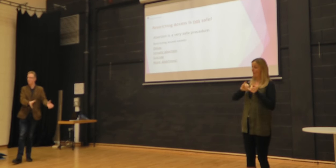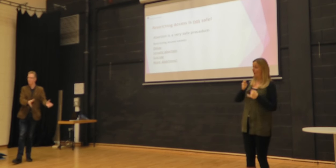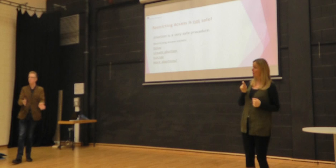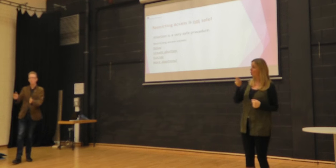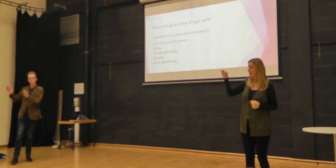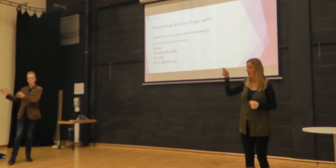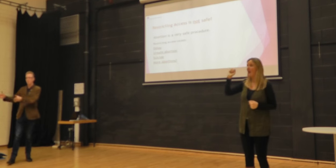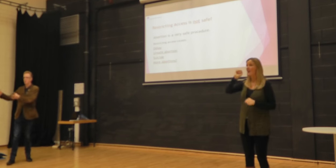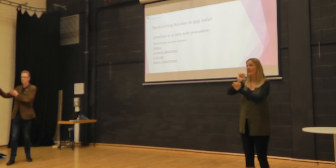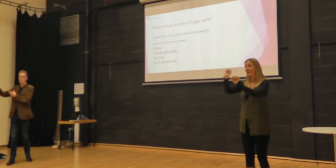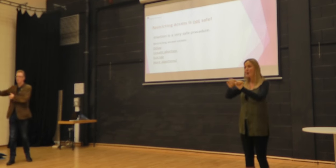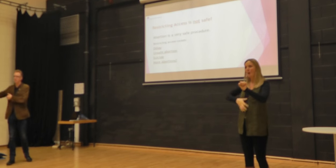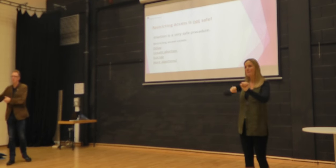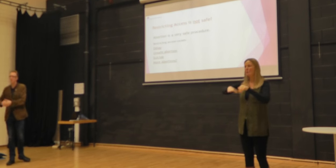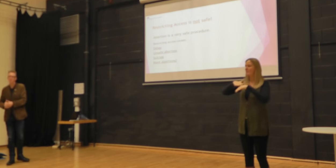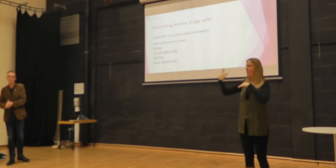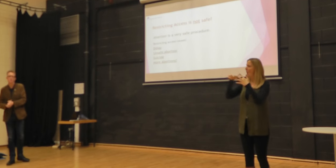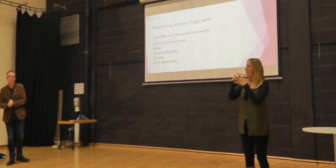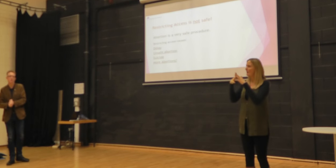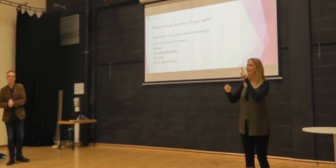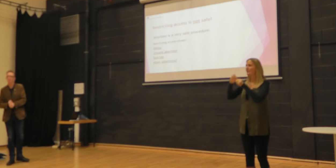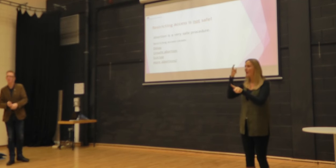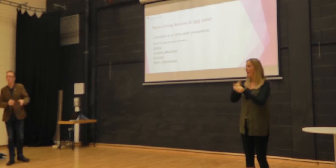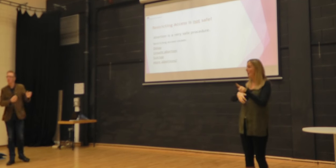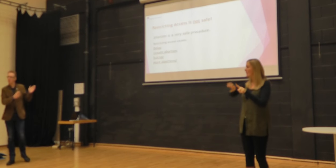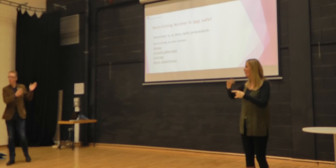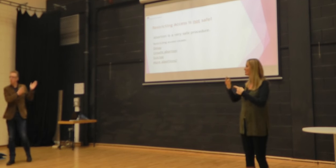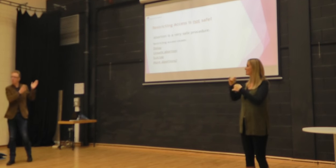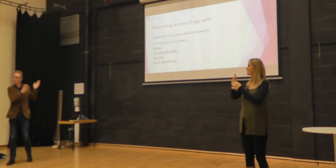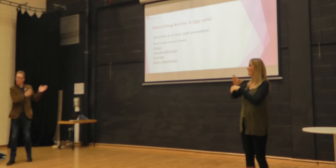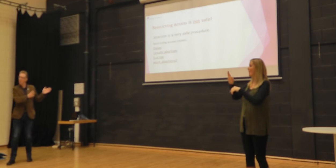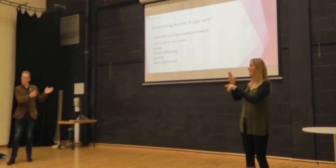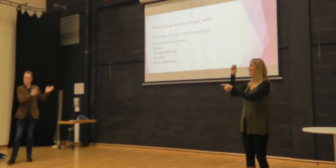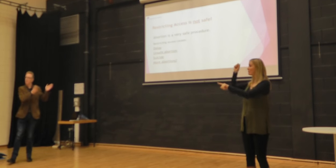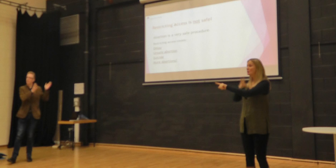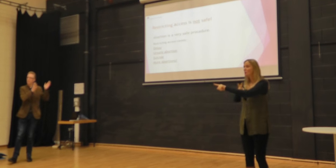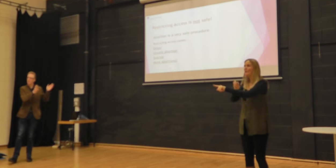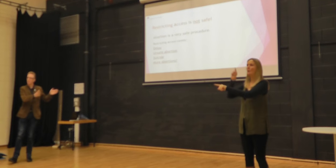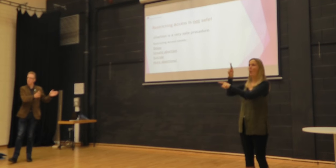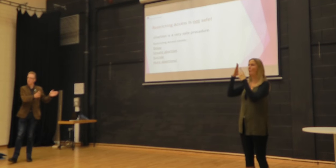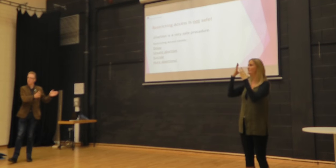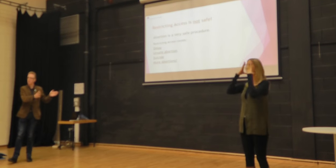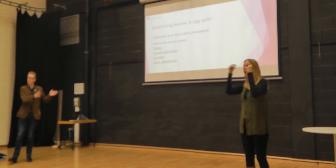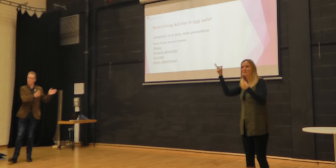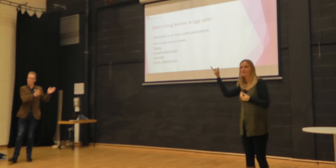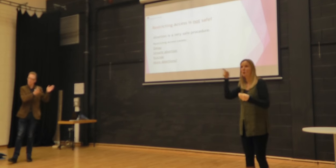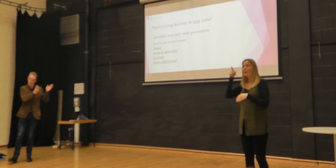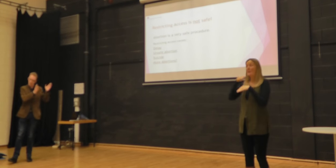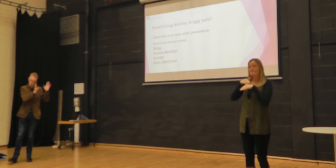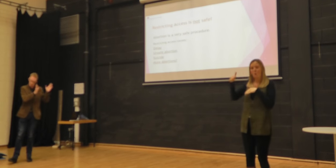usually Britain. Some abortions happen in the Netherlands or Spain or whatever. But they're more complicated than British